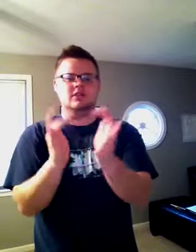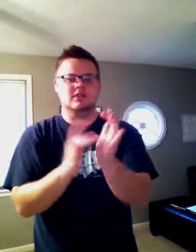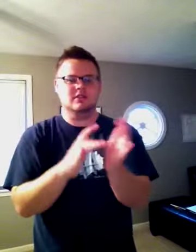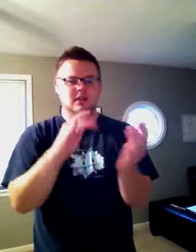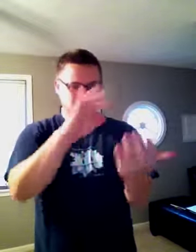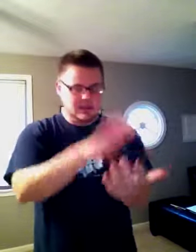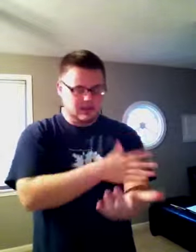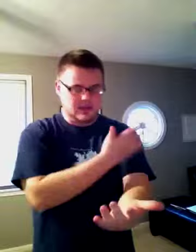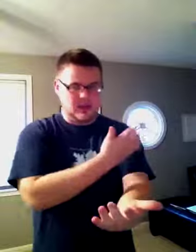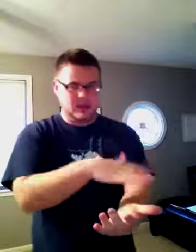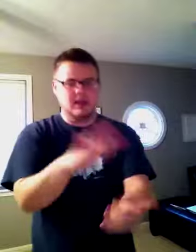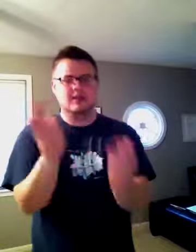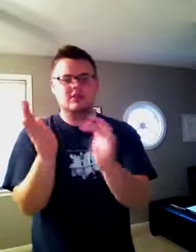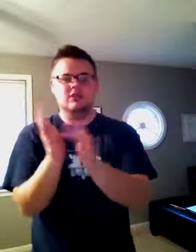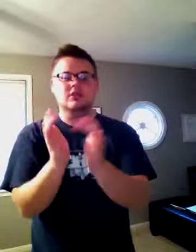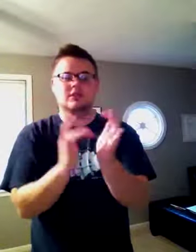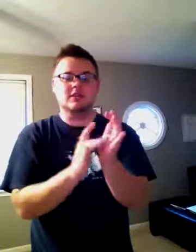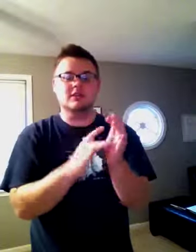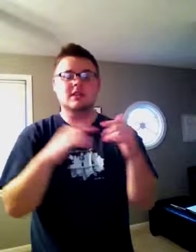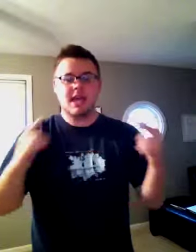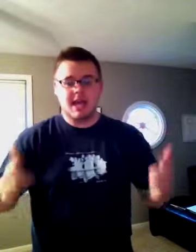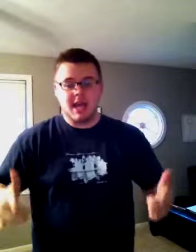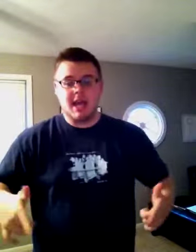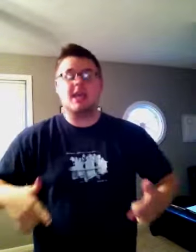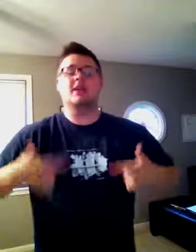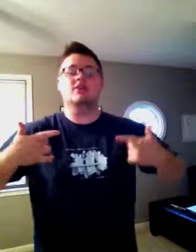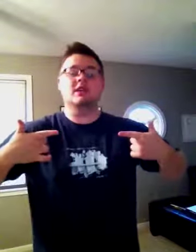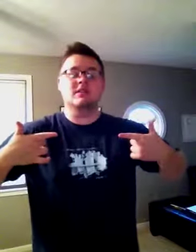Jesus, sing to Jesus, and live.